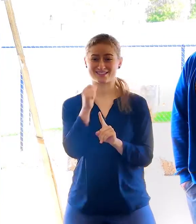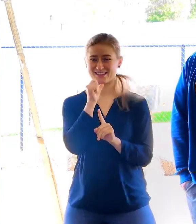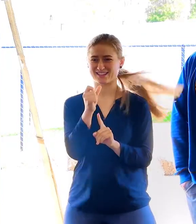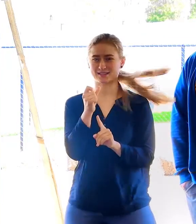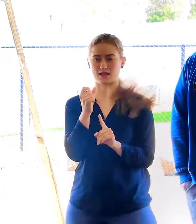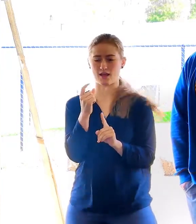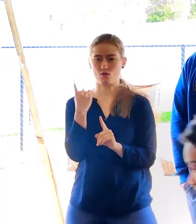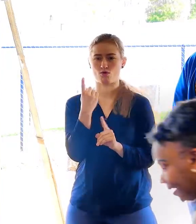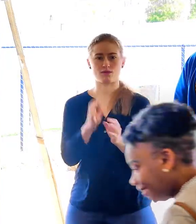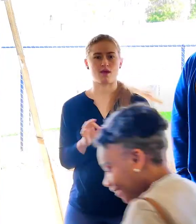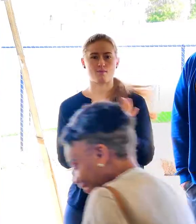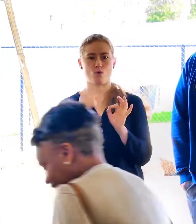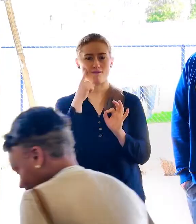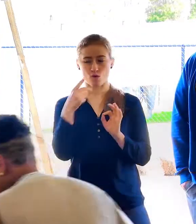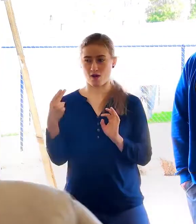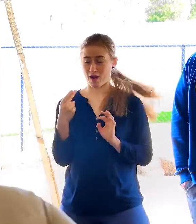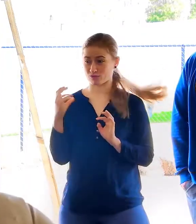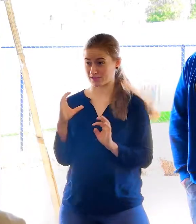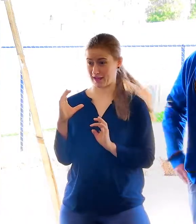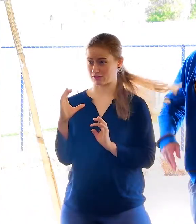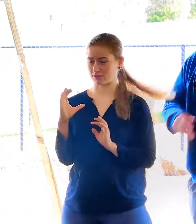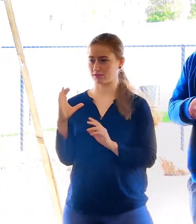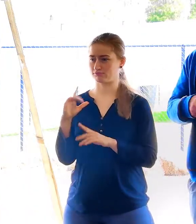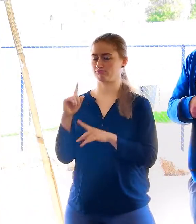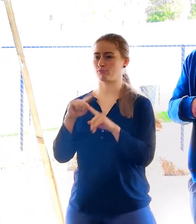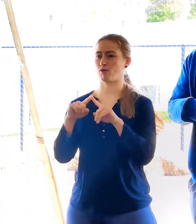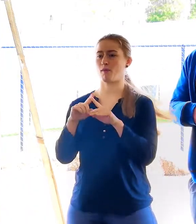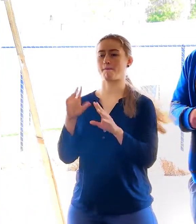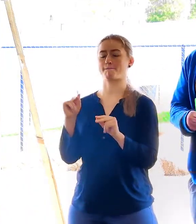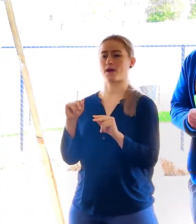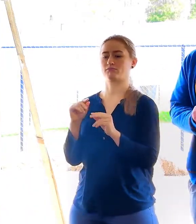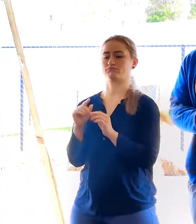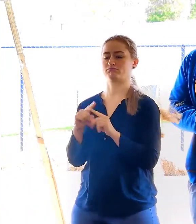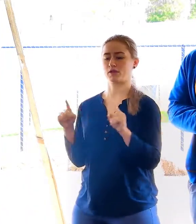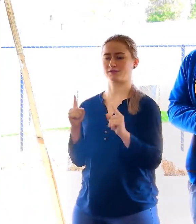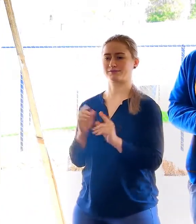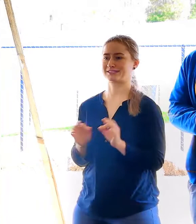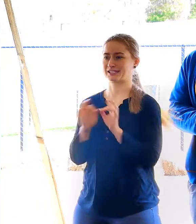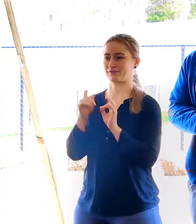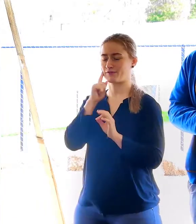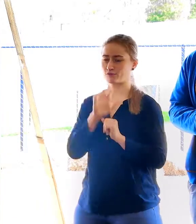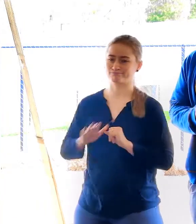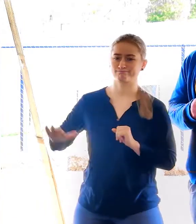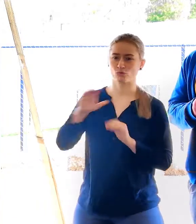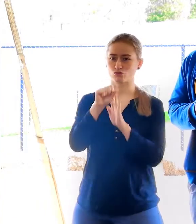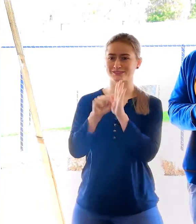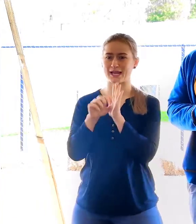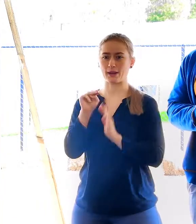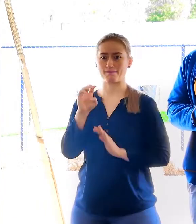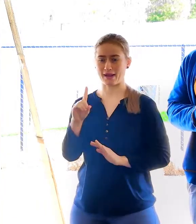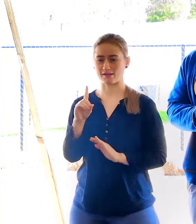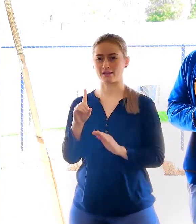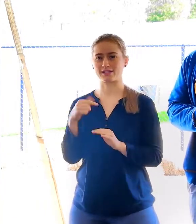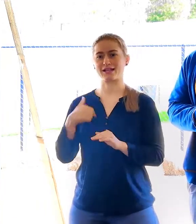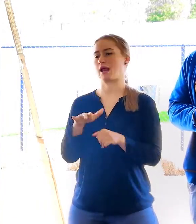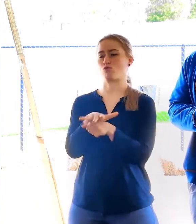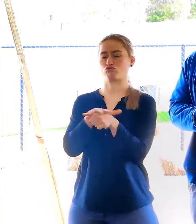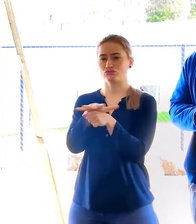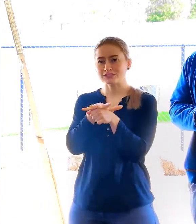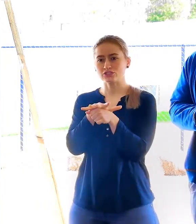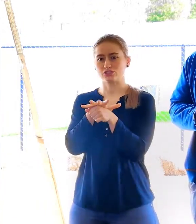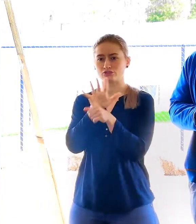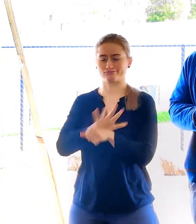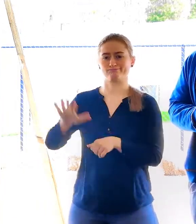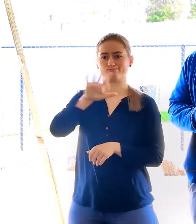just significant for Howard County, but it's significant for the entire state of Maryland and the region. for